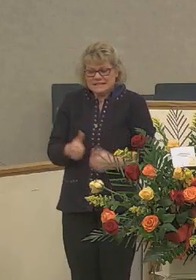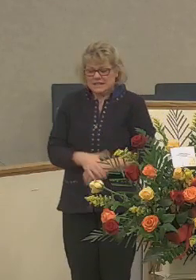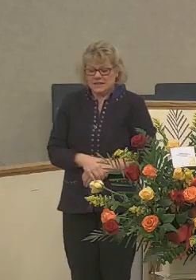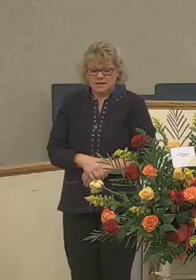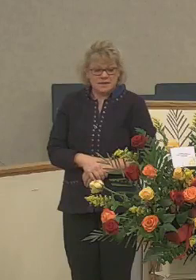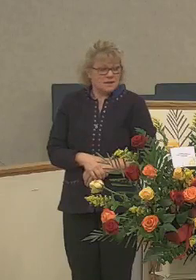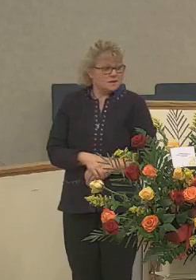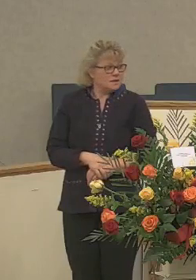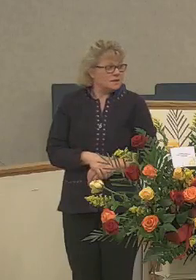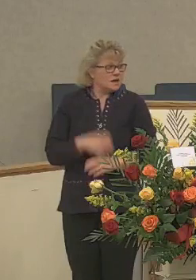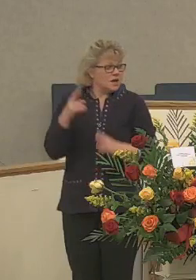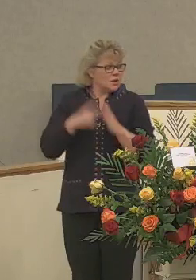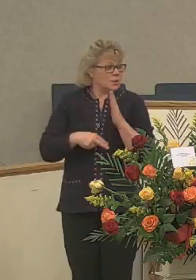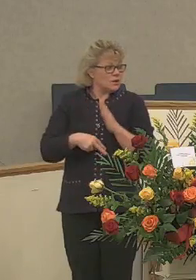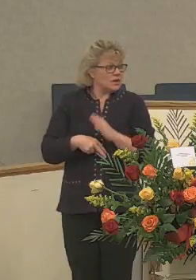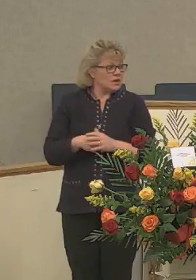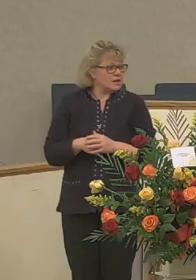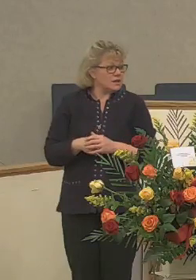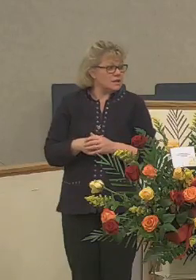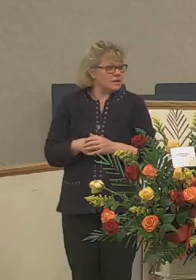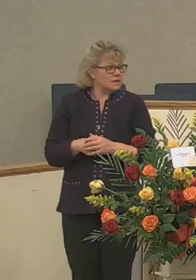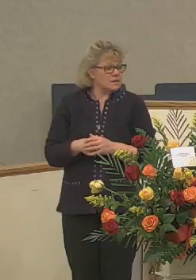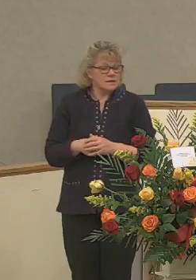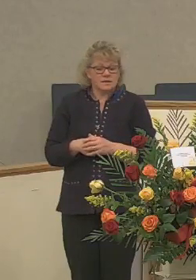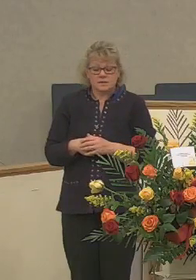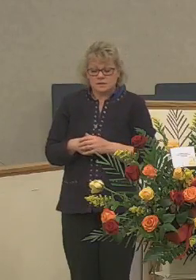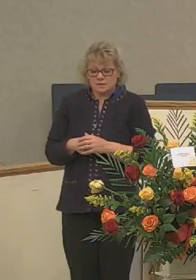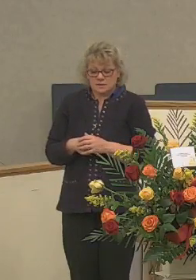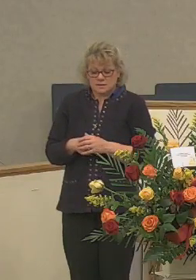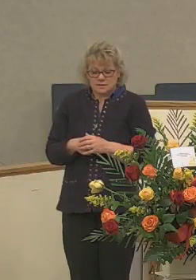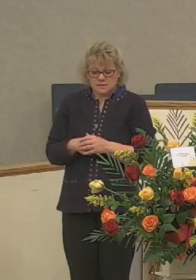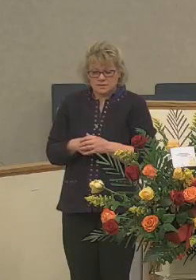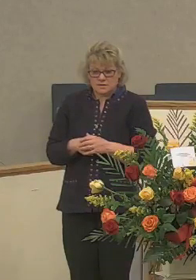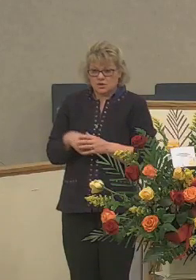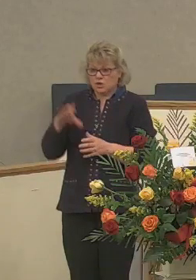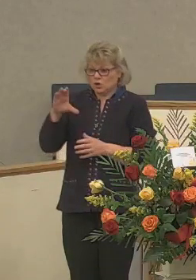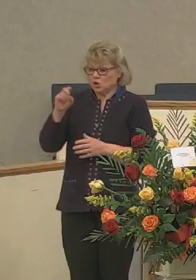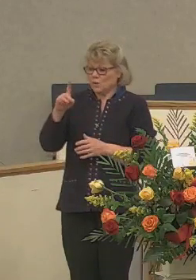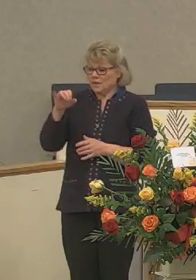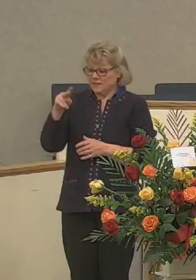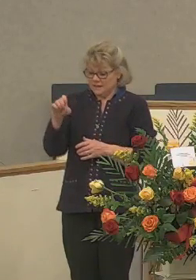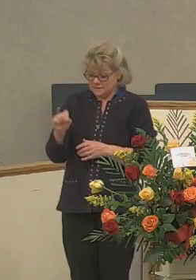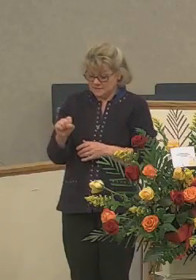Listen to me as I read for you out of the book of Corinthians.